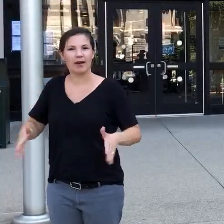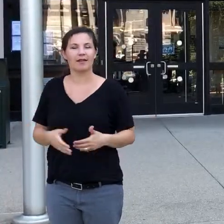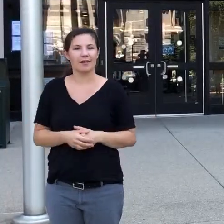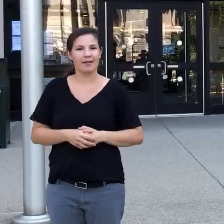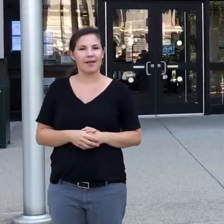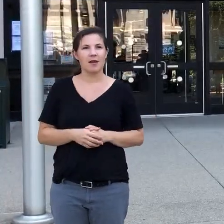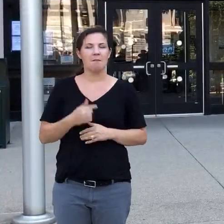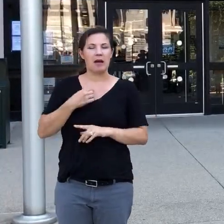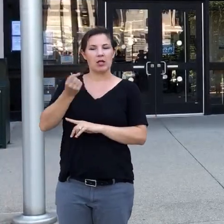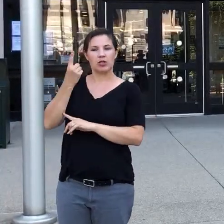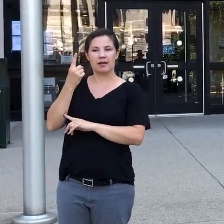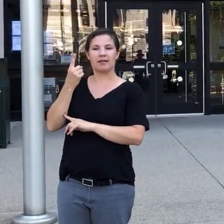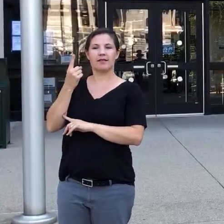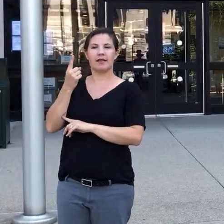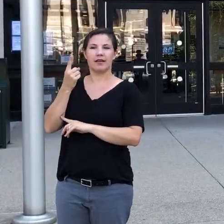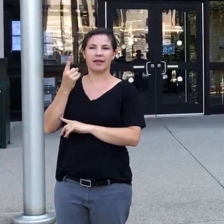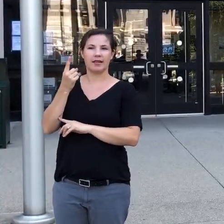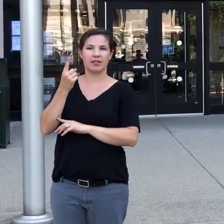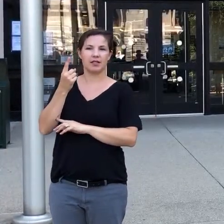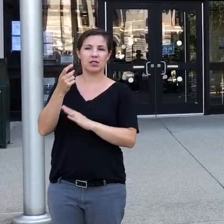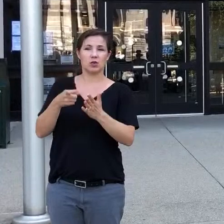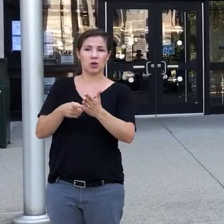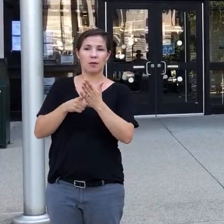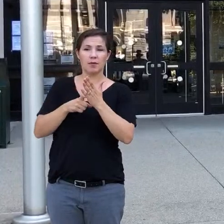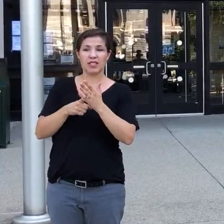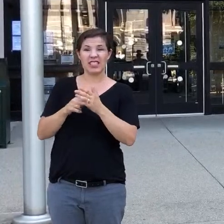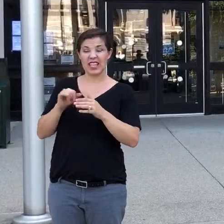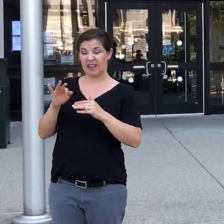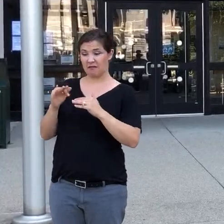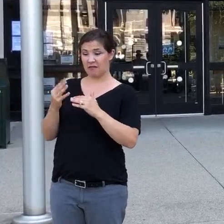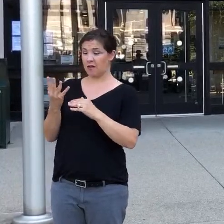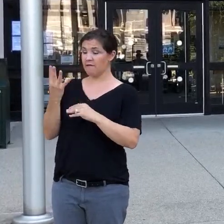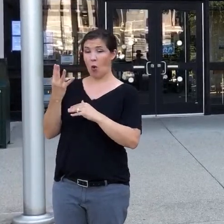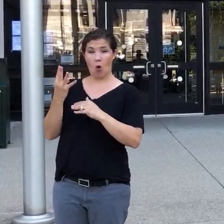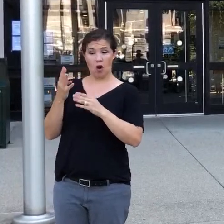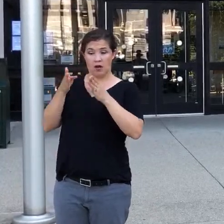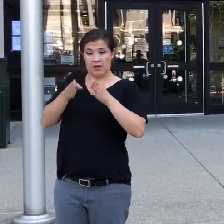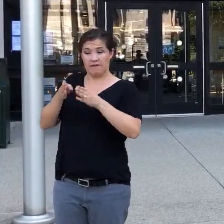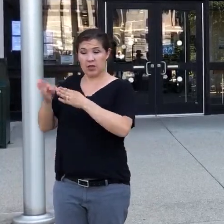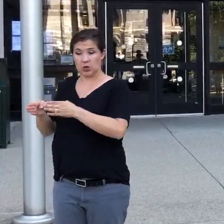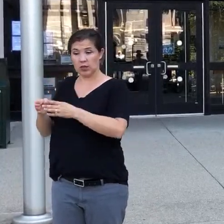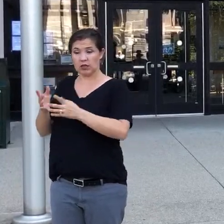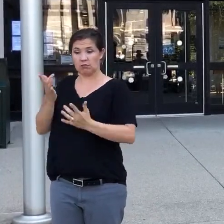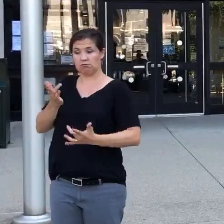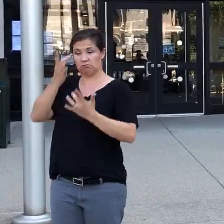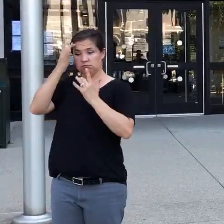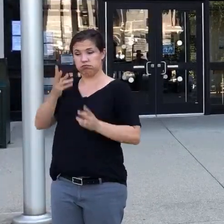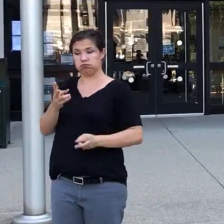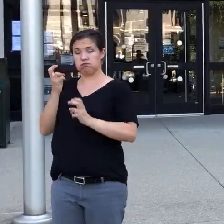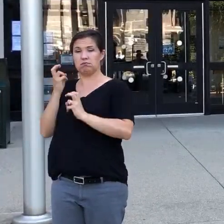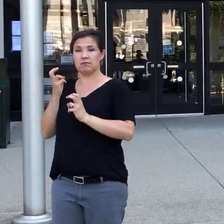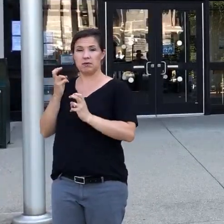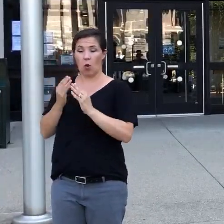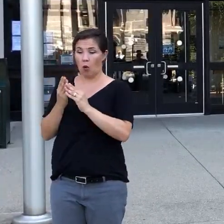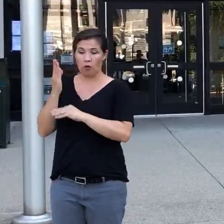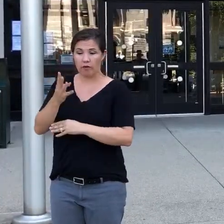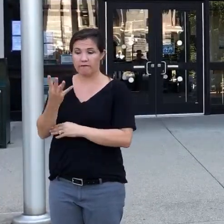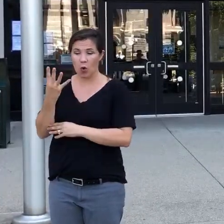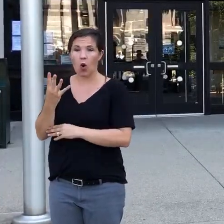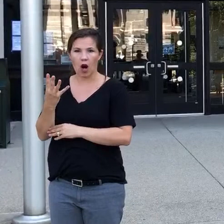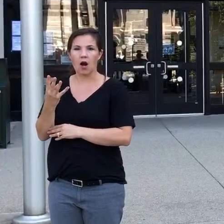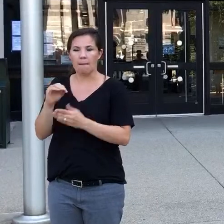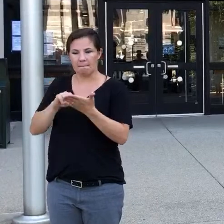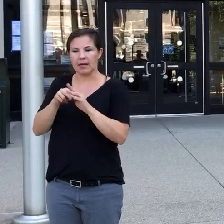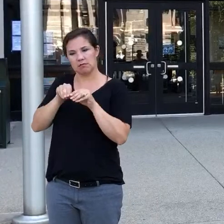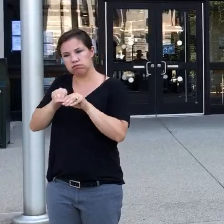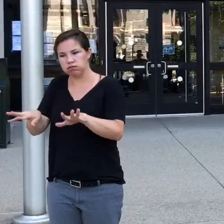Major League protocols were 4 or more was an outbreak, and now we're talking in the teens. So I am concerned. There is some time before they